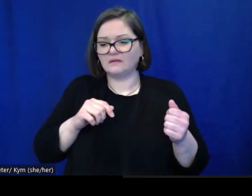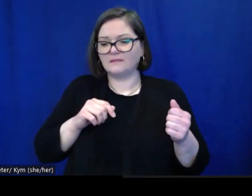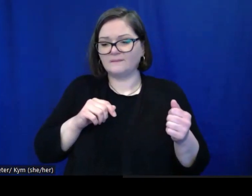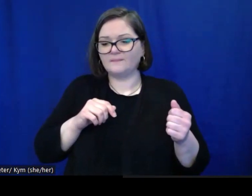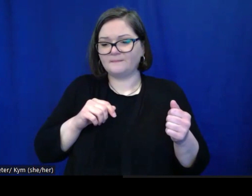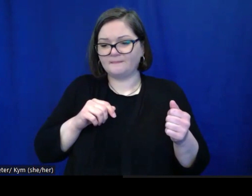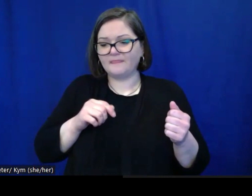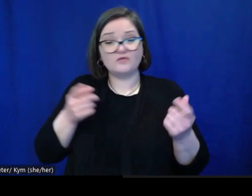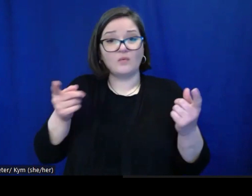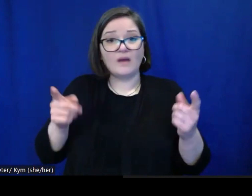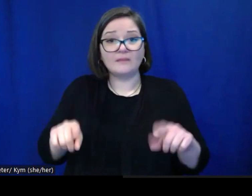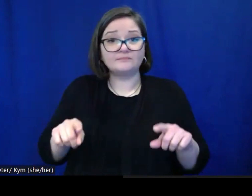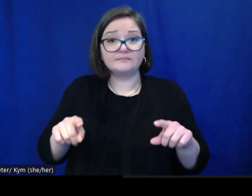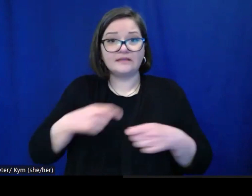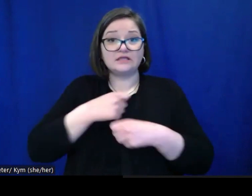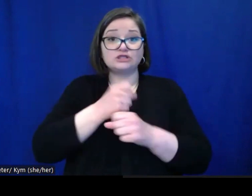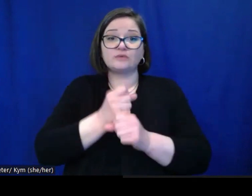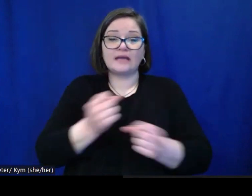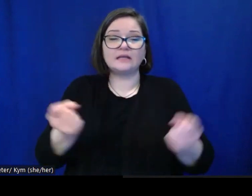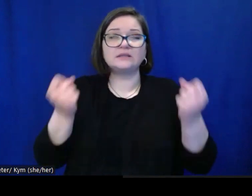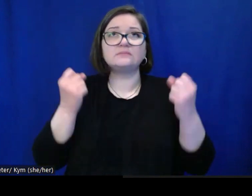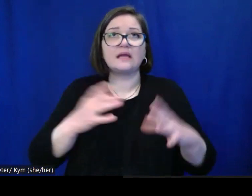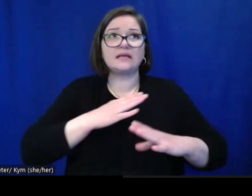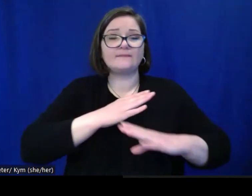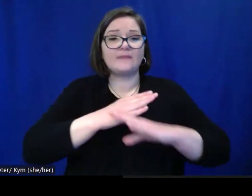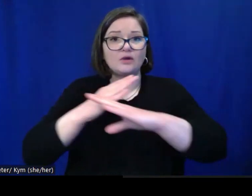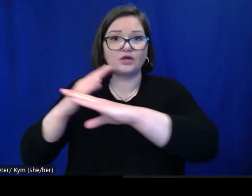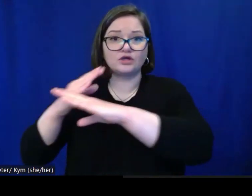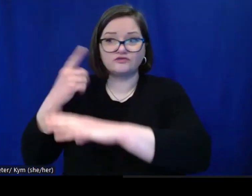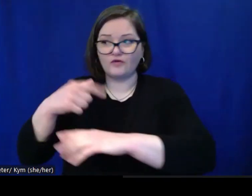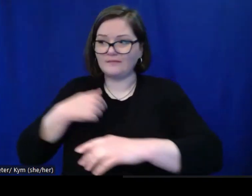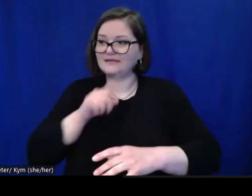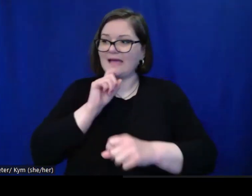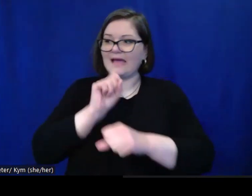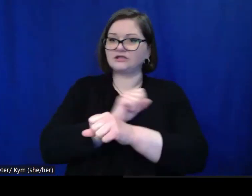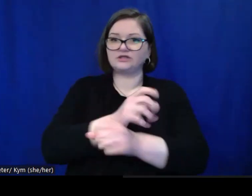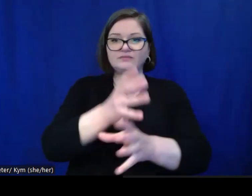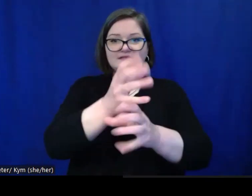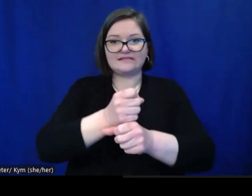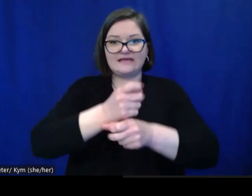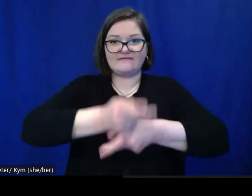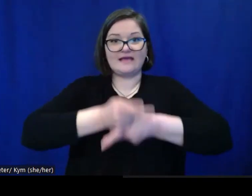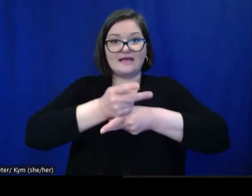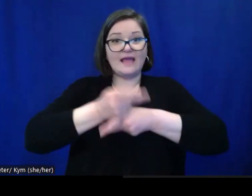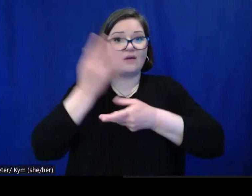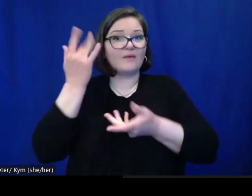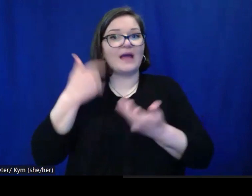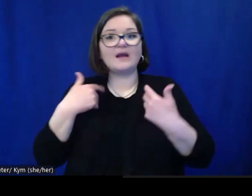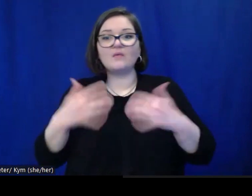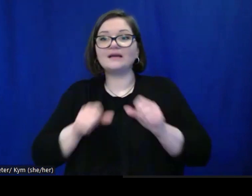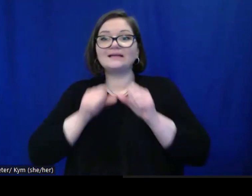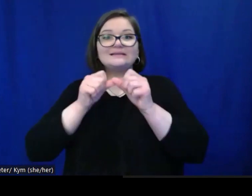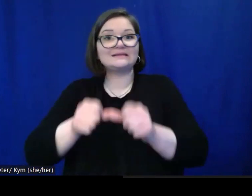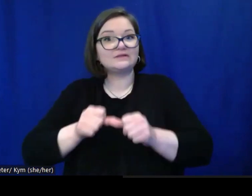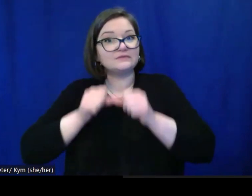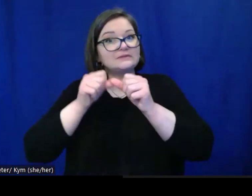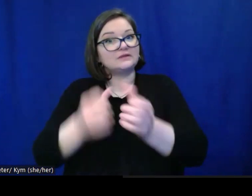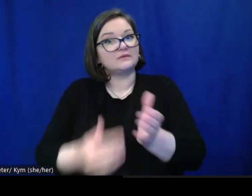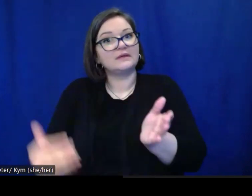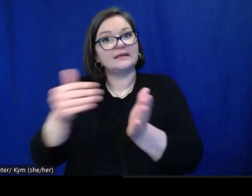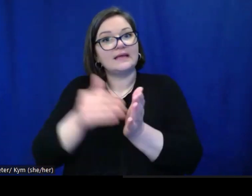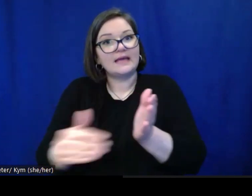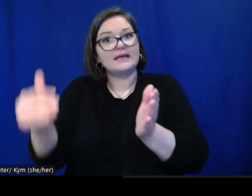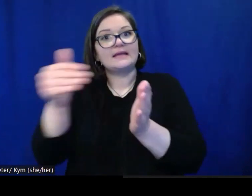has created so many barriers to me receiving care because I don't want to continuously put myself in those